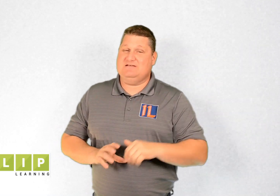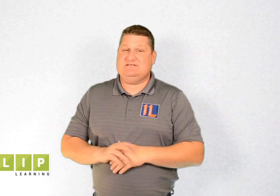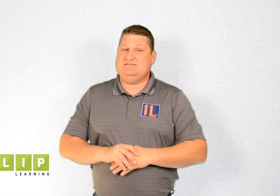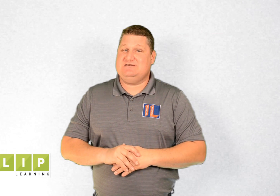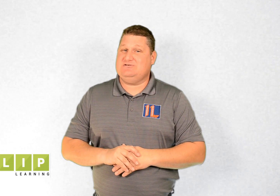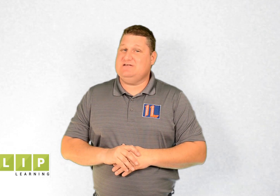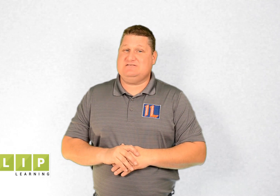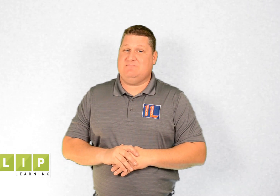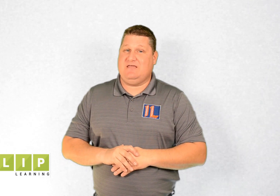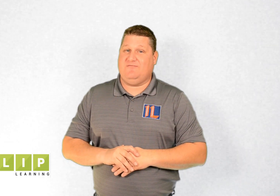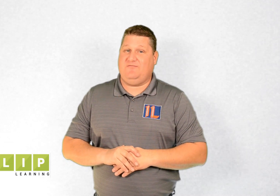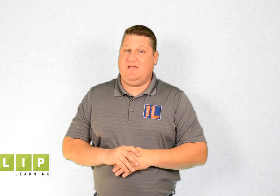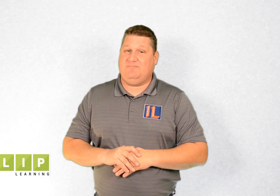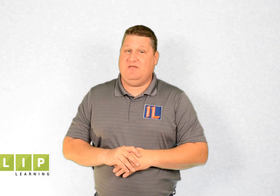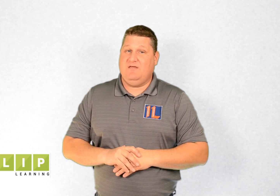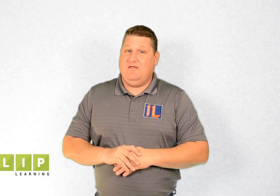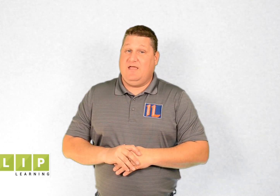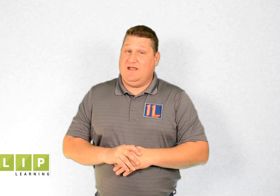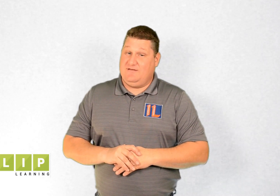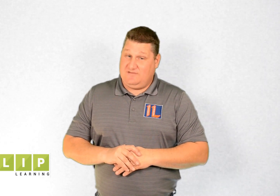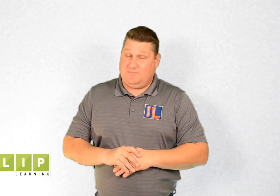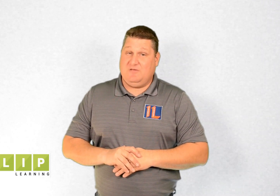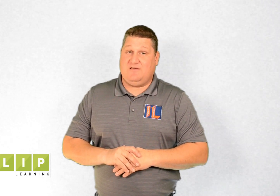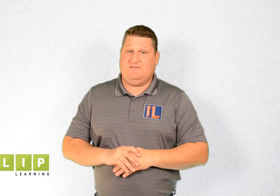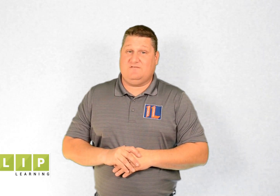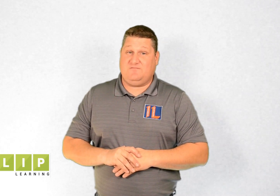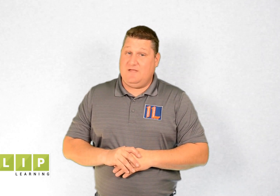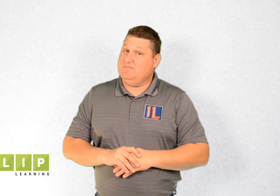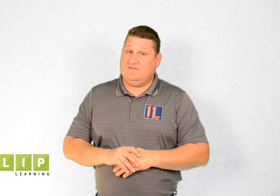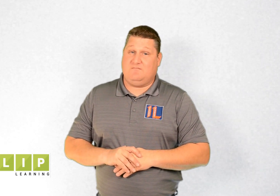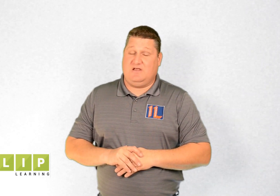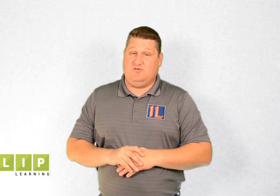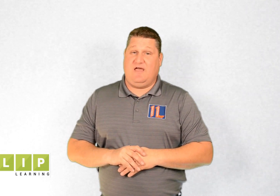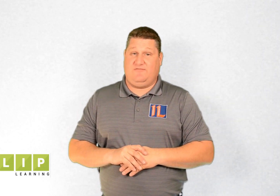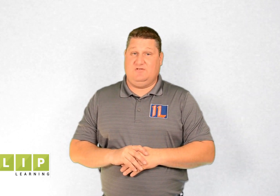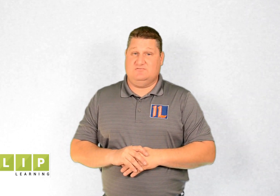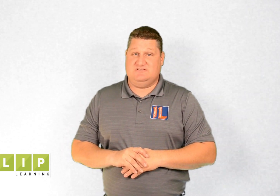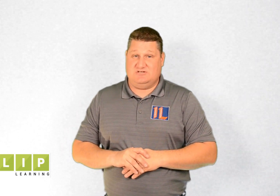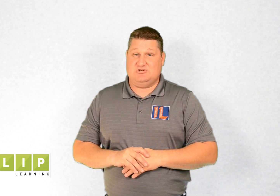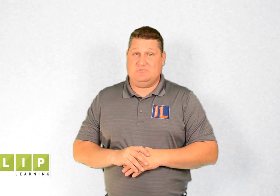it's digital doesn't make it flipped, and just because it's flipped doesn't mean you have to use digital.